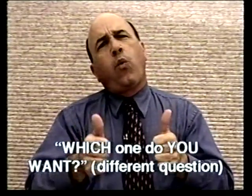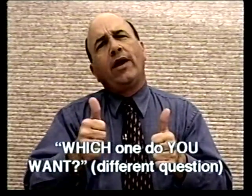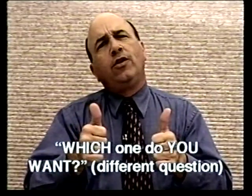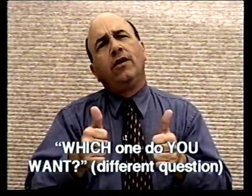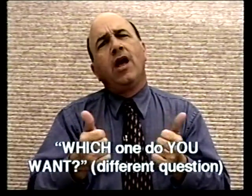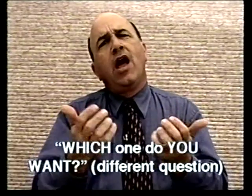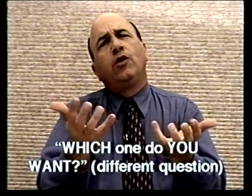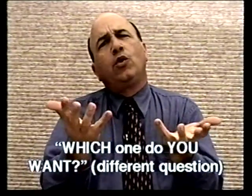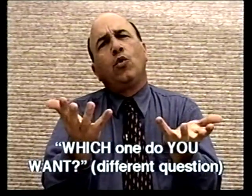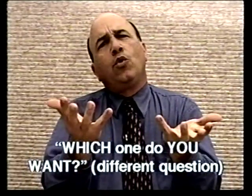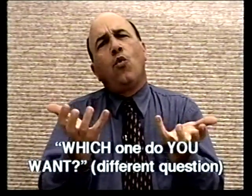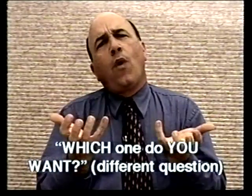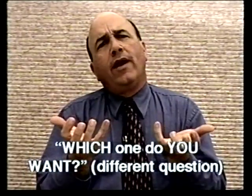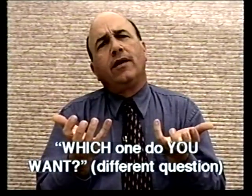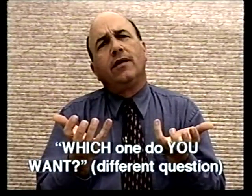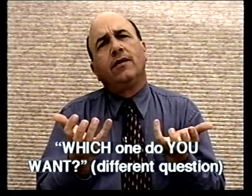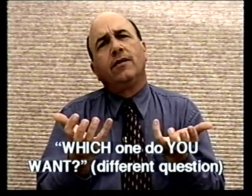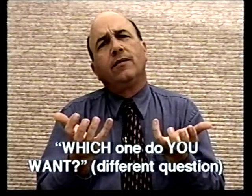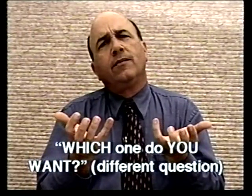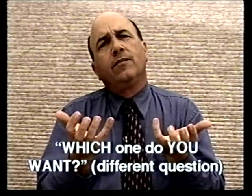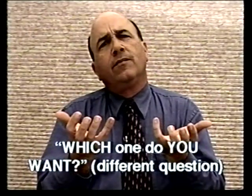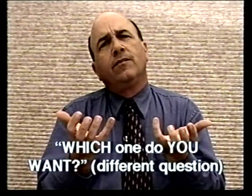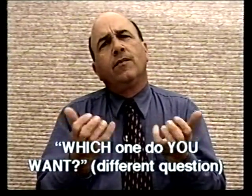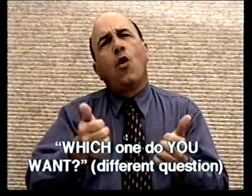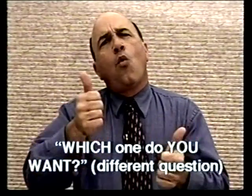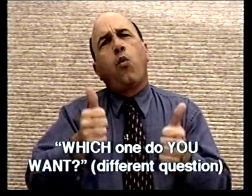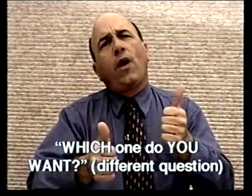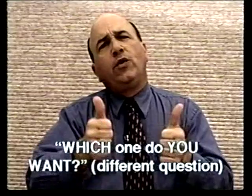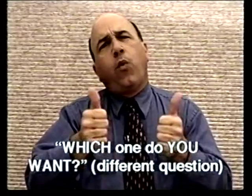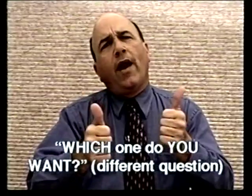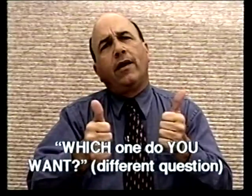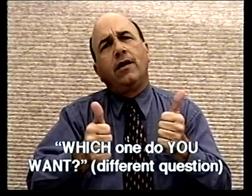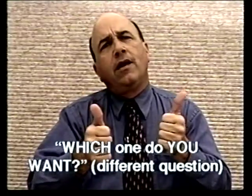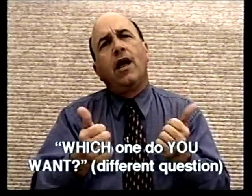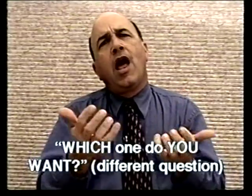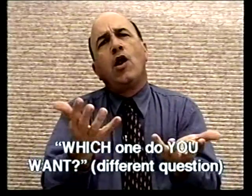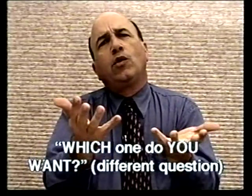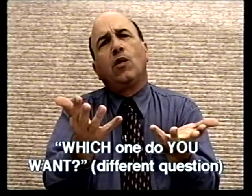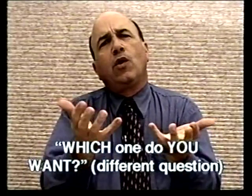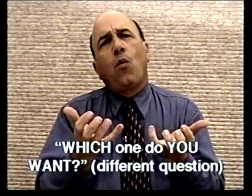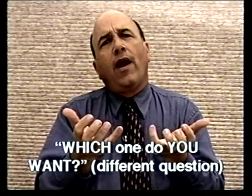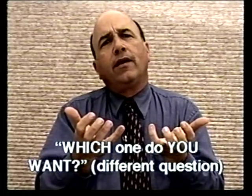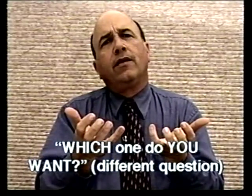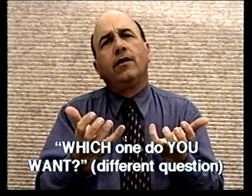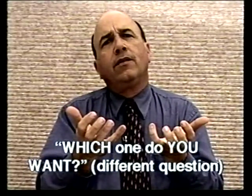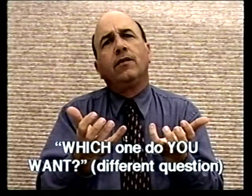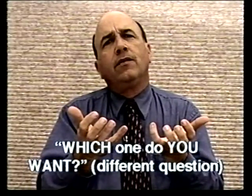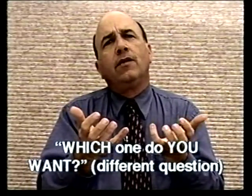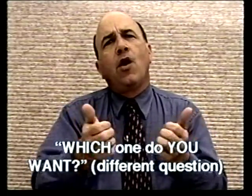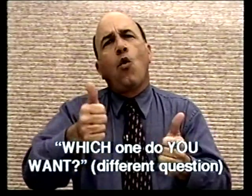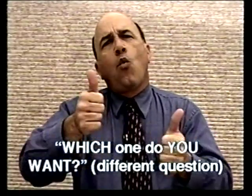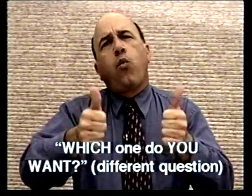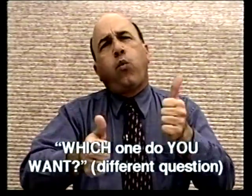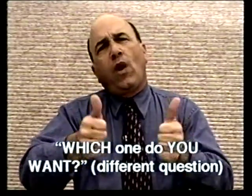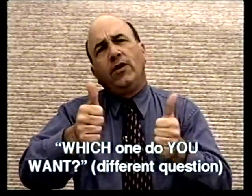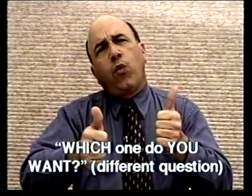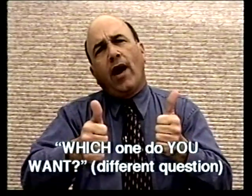Which do you want? Which one do you want? Which